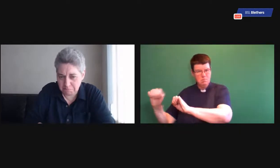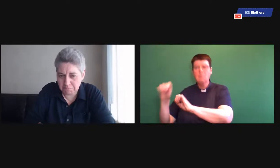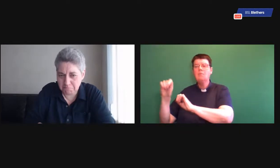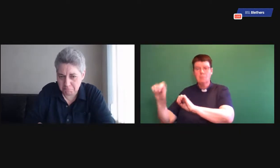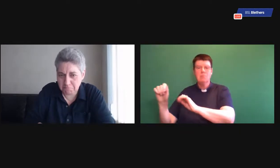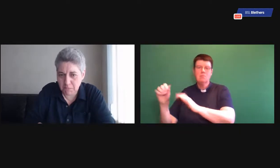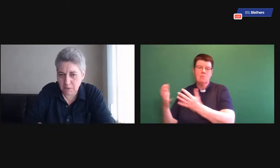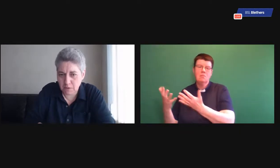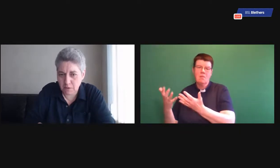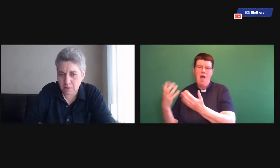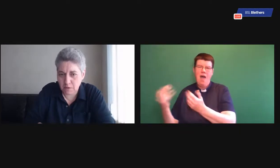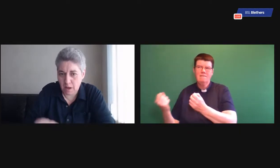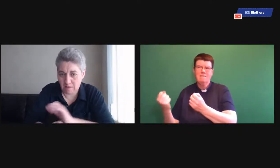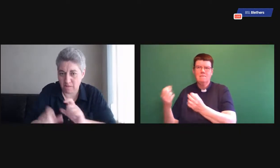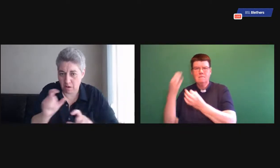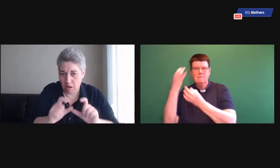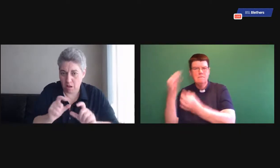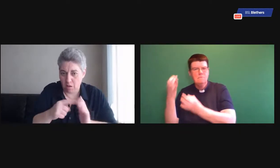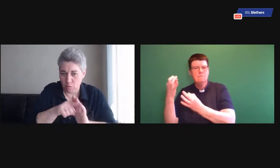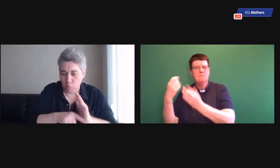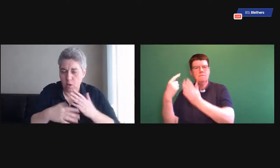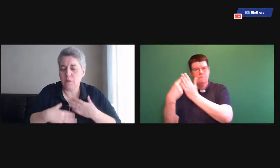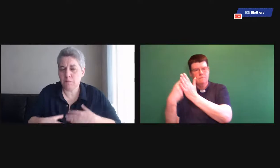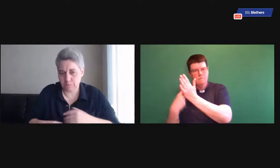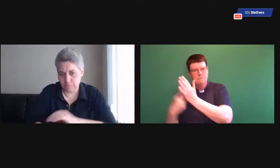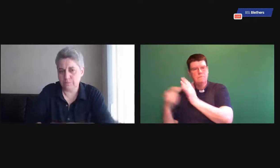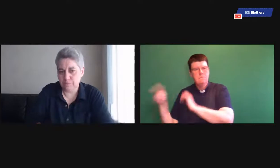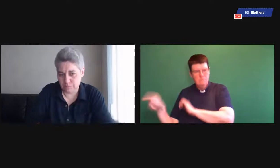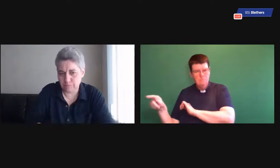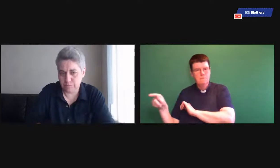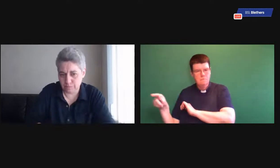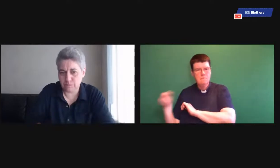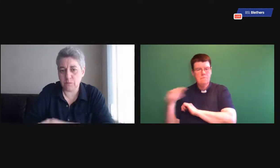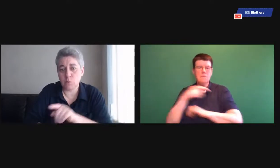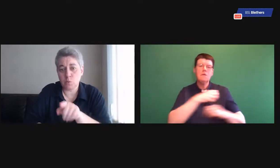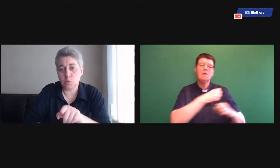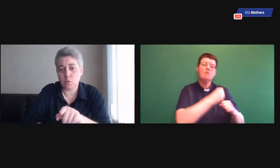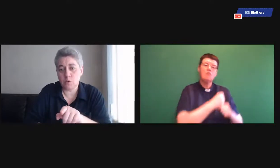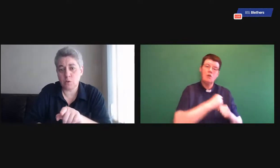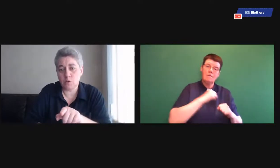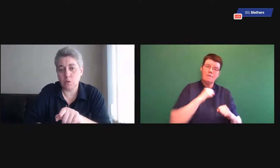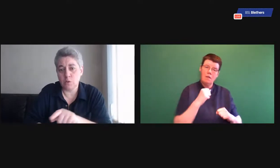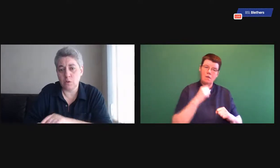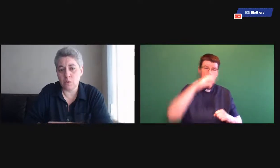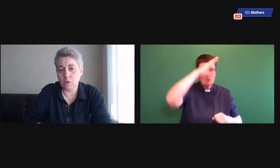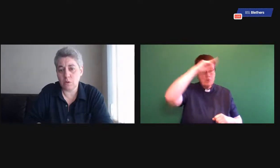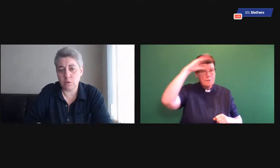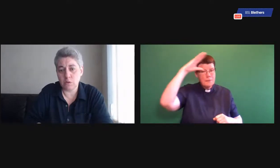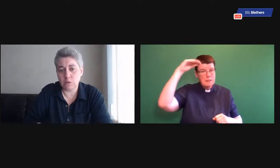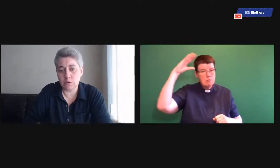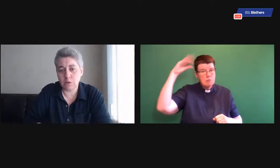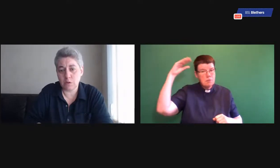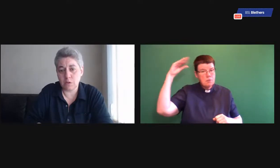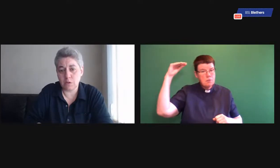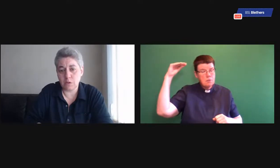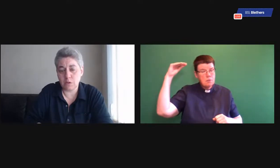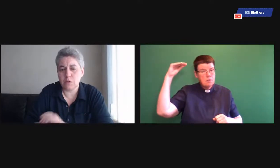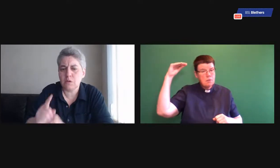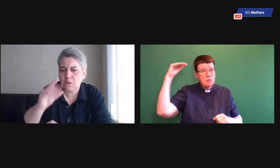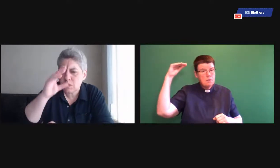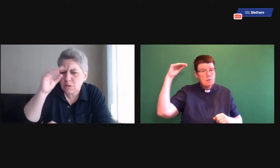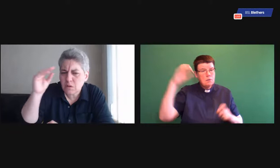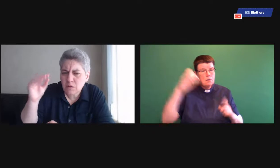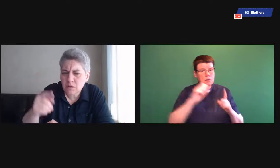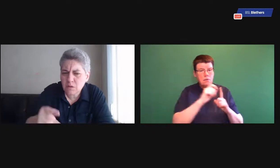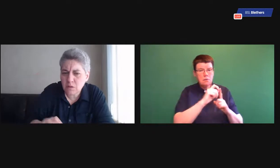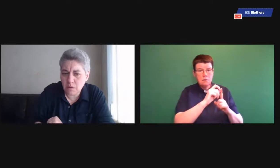And they go right down through the ranks. And for that, they have very strict rules regarding dress and colour. However, the